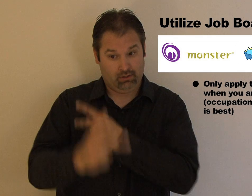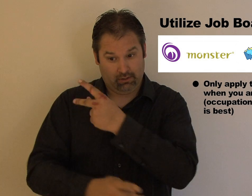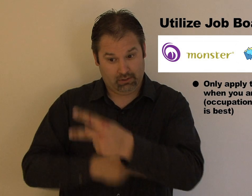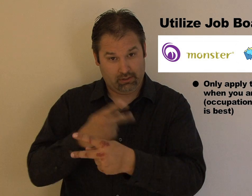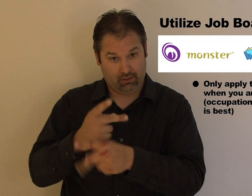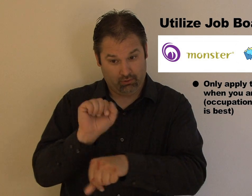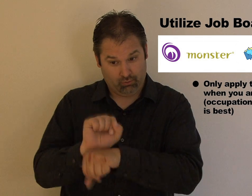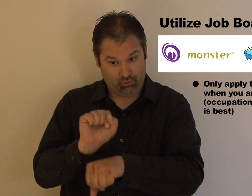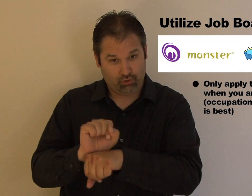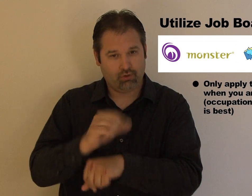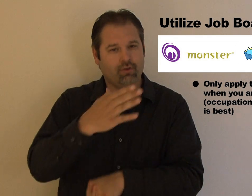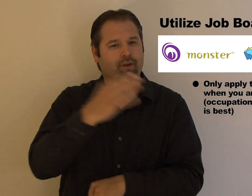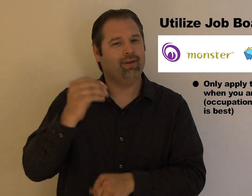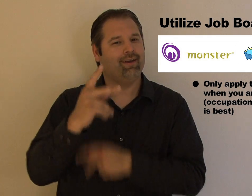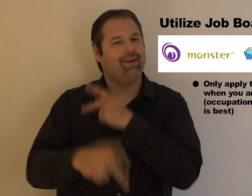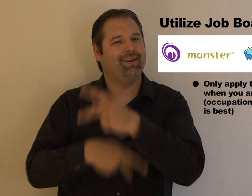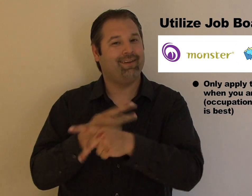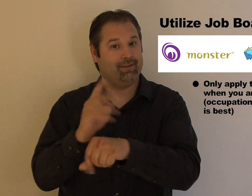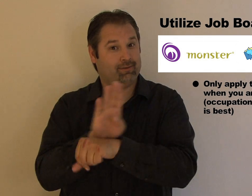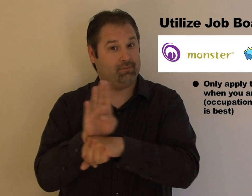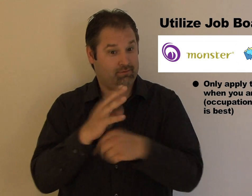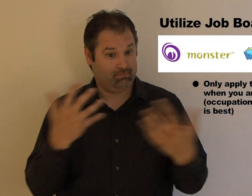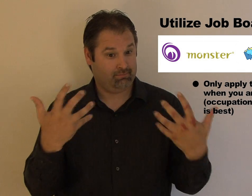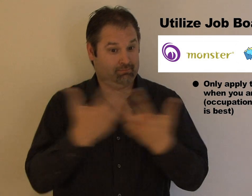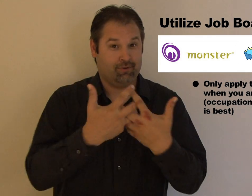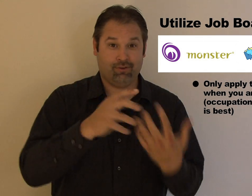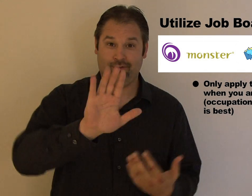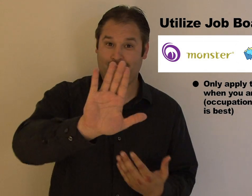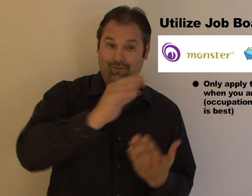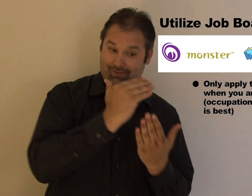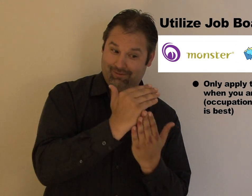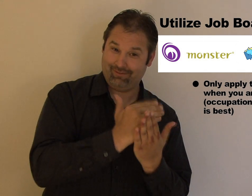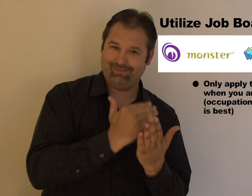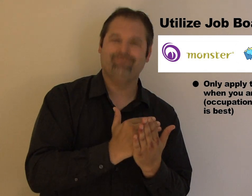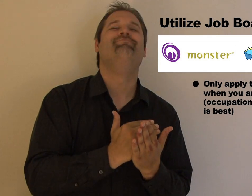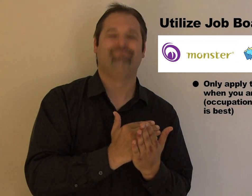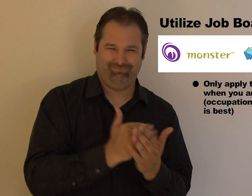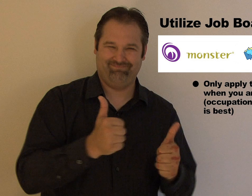Highly qualified means occupation and industry match is best.